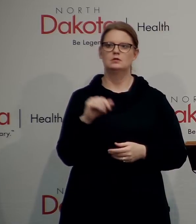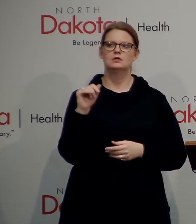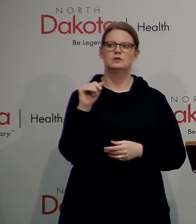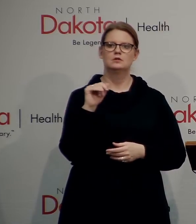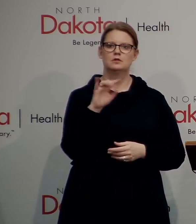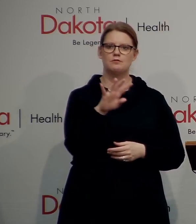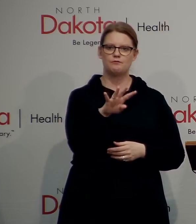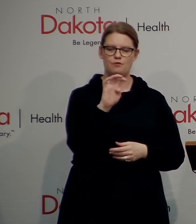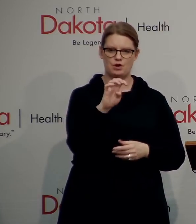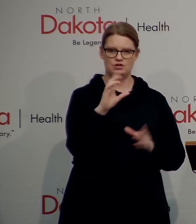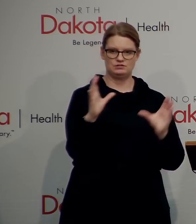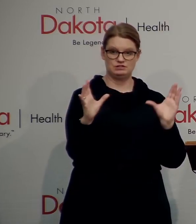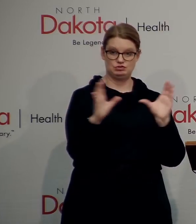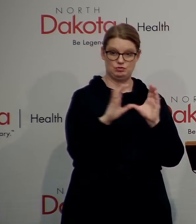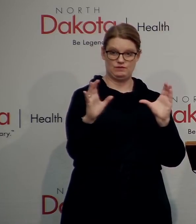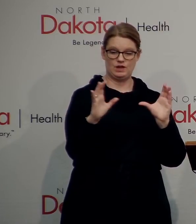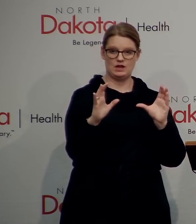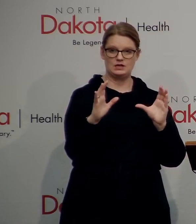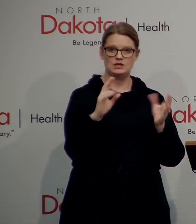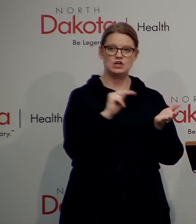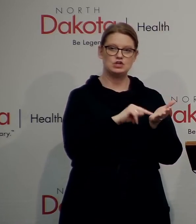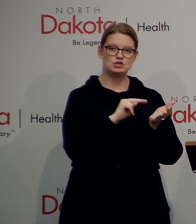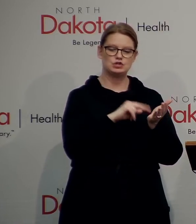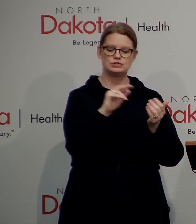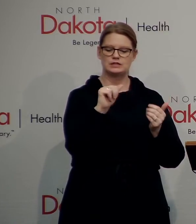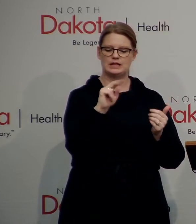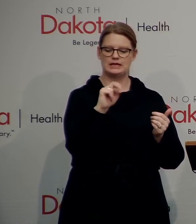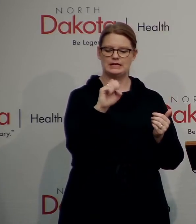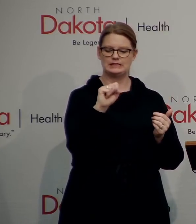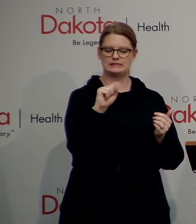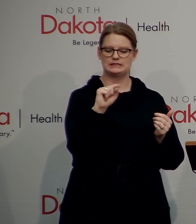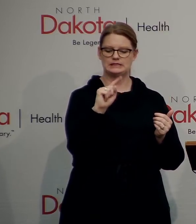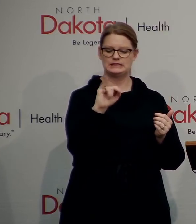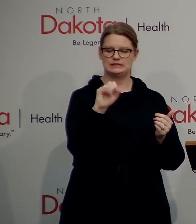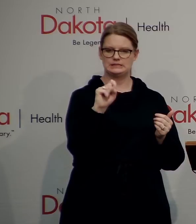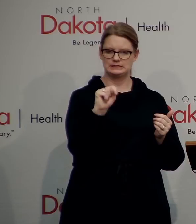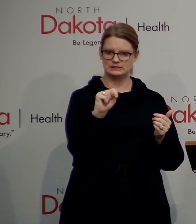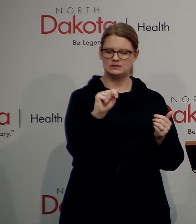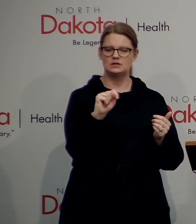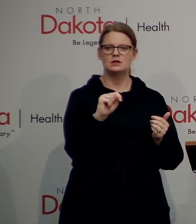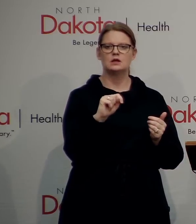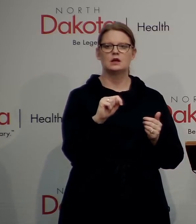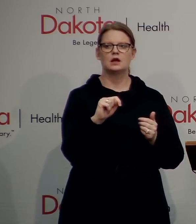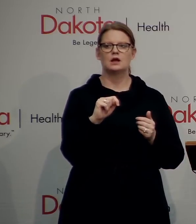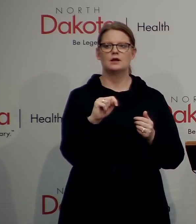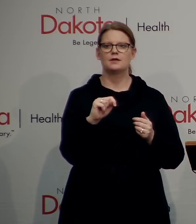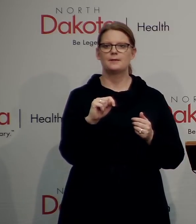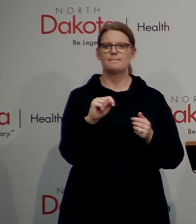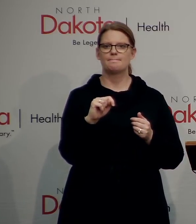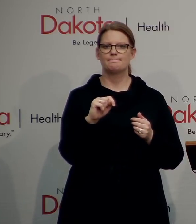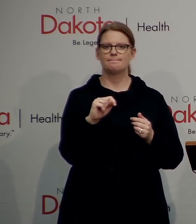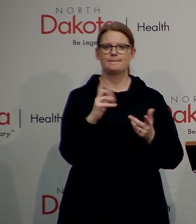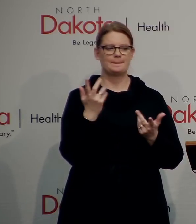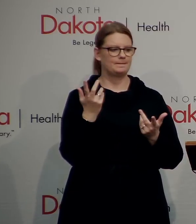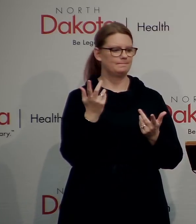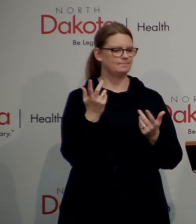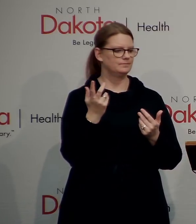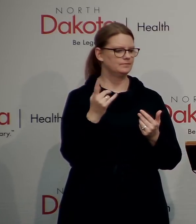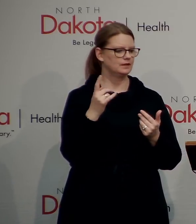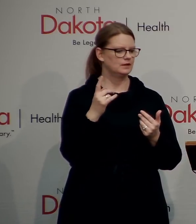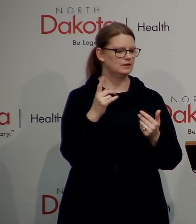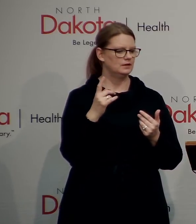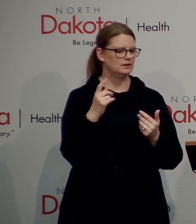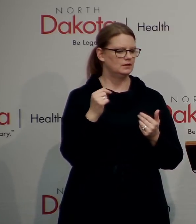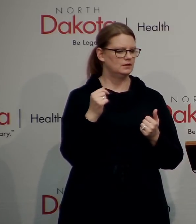400 certified nurse anesthetists. And when it comes to taking care of I can speak to this